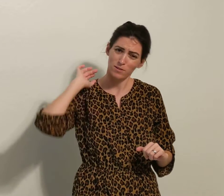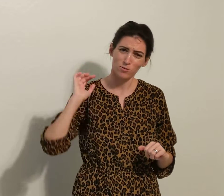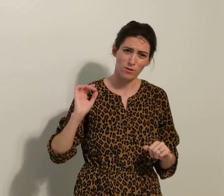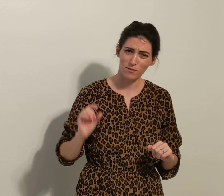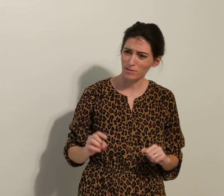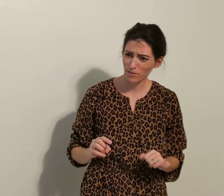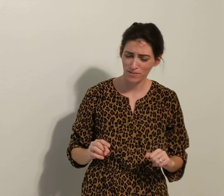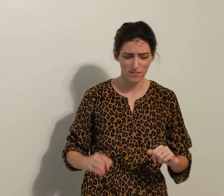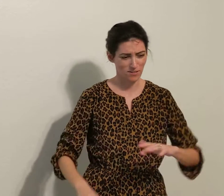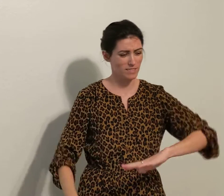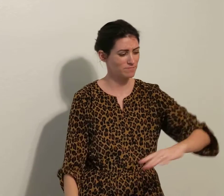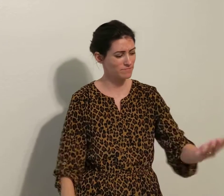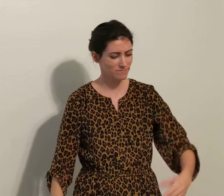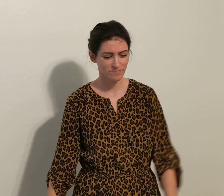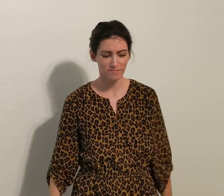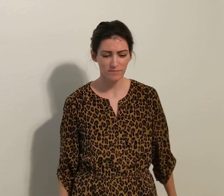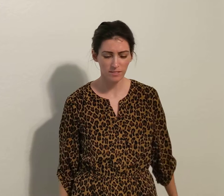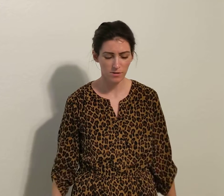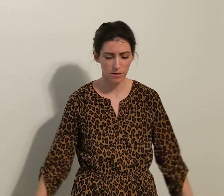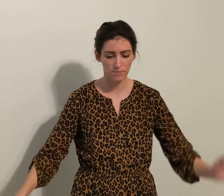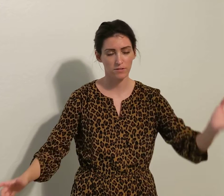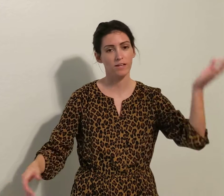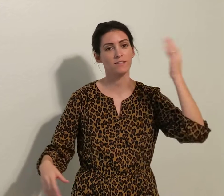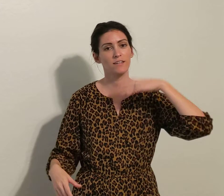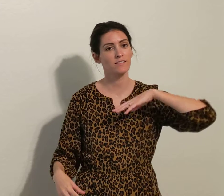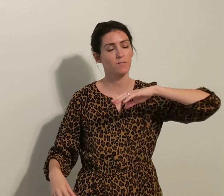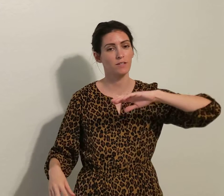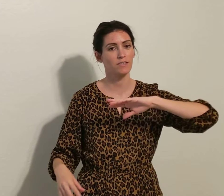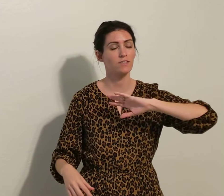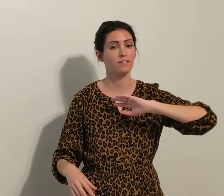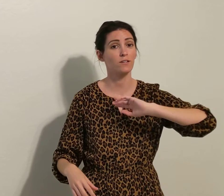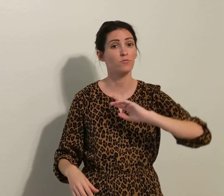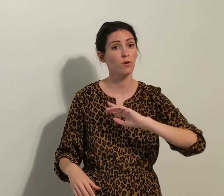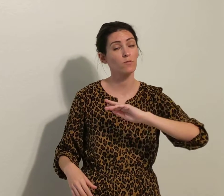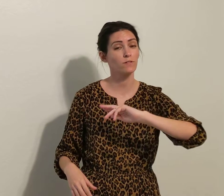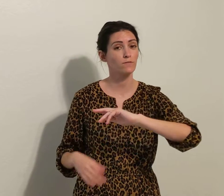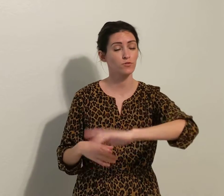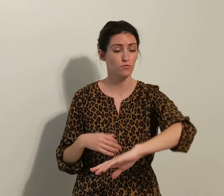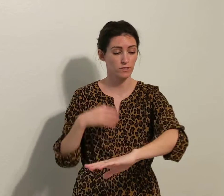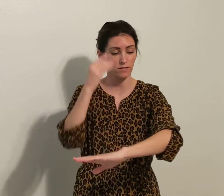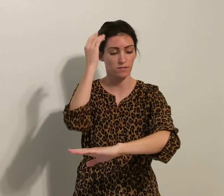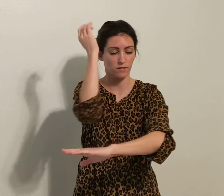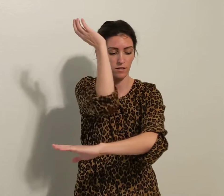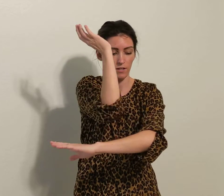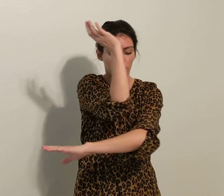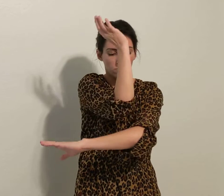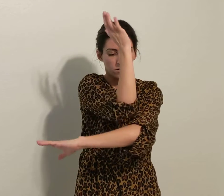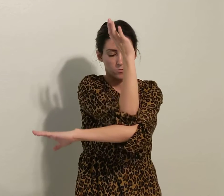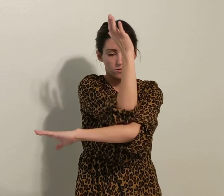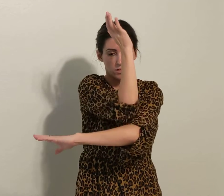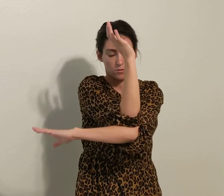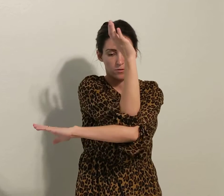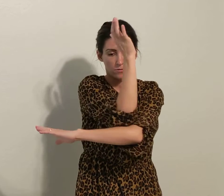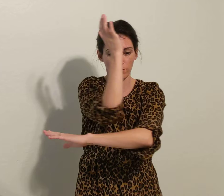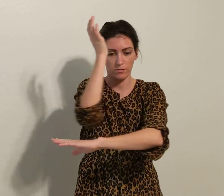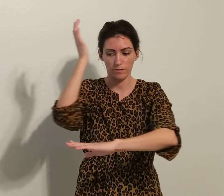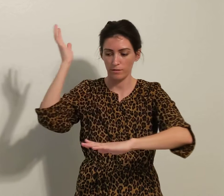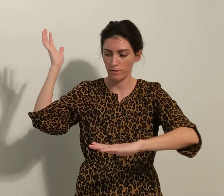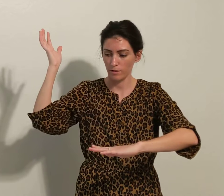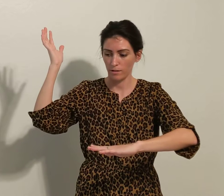Lord of the Rings reference, sorry. Okay, so that's Gethsemane. It is a grove of trees. So elbow to elbow,